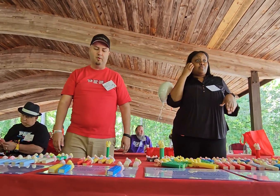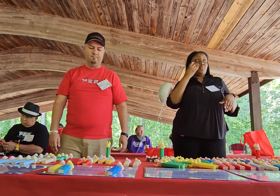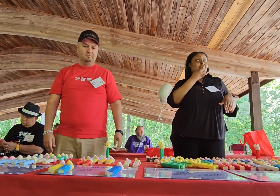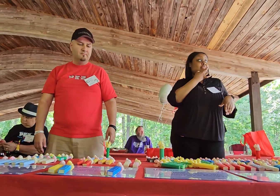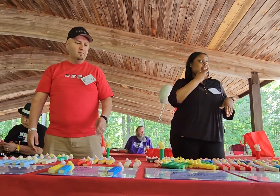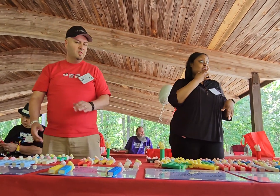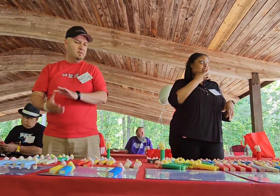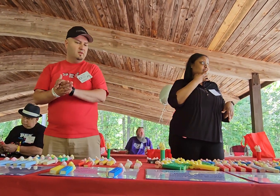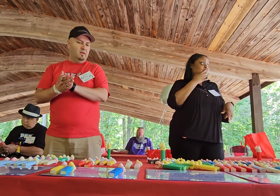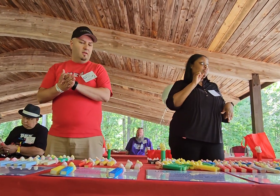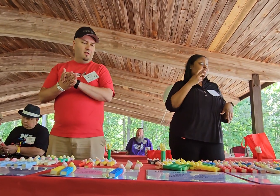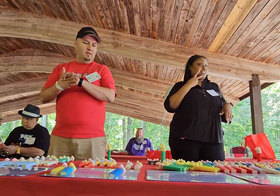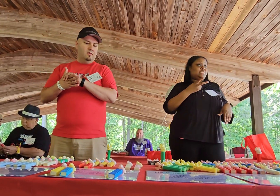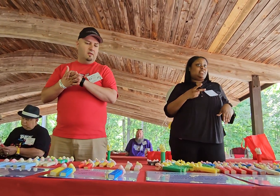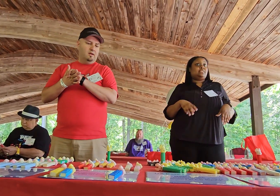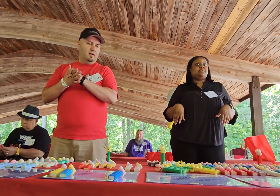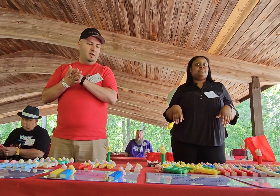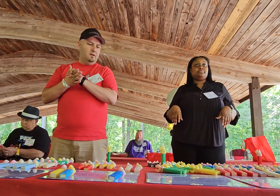little bit more.